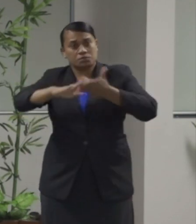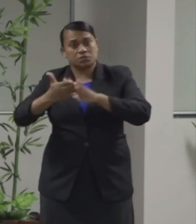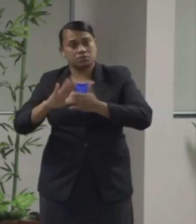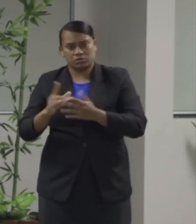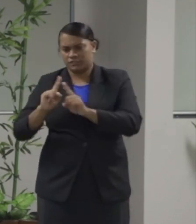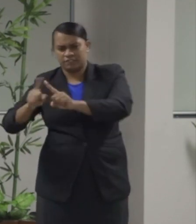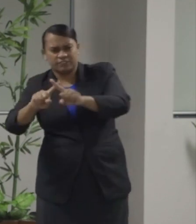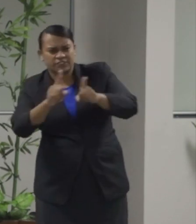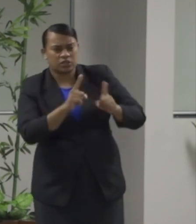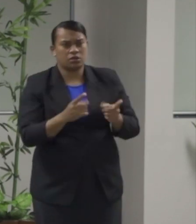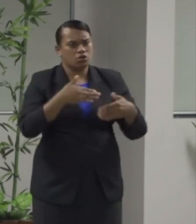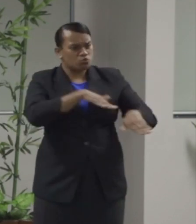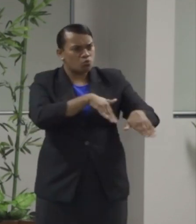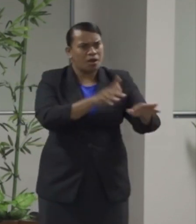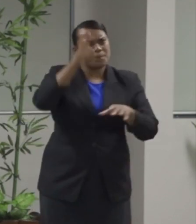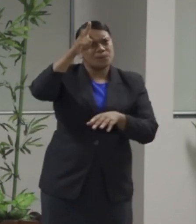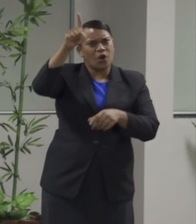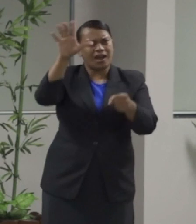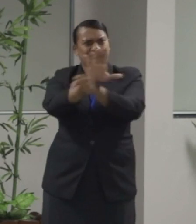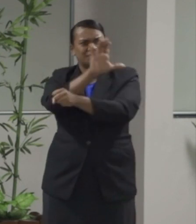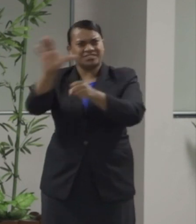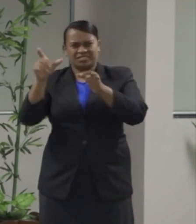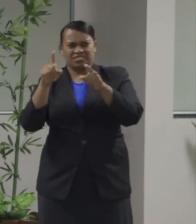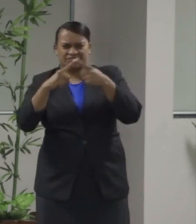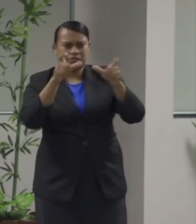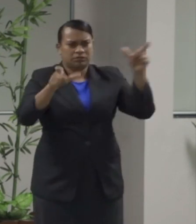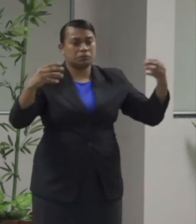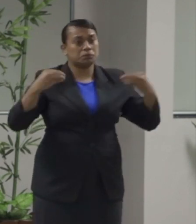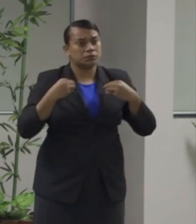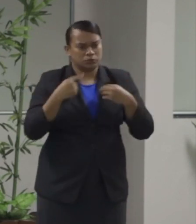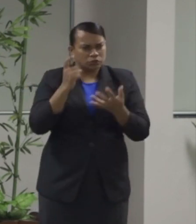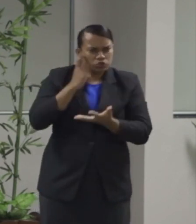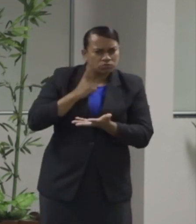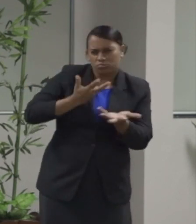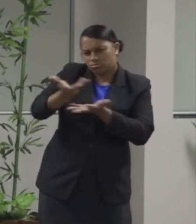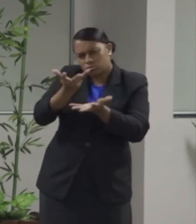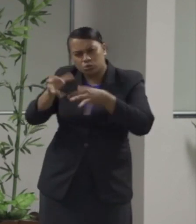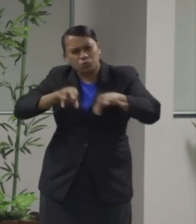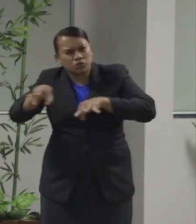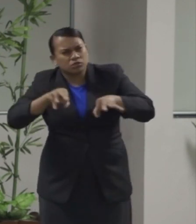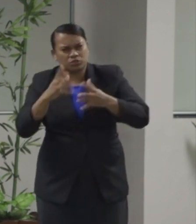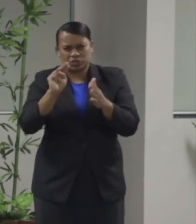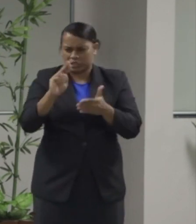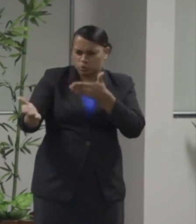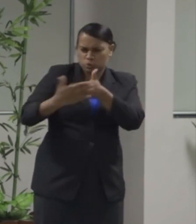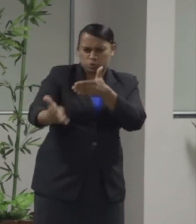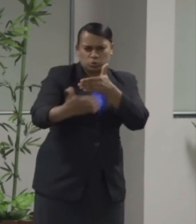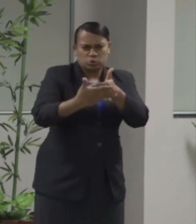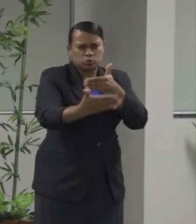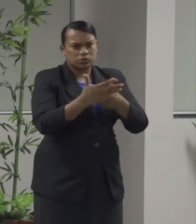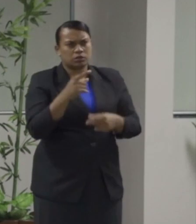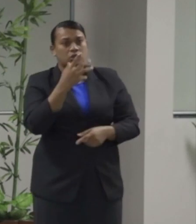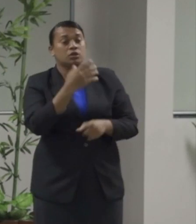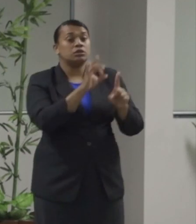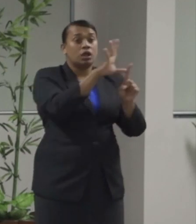others, to sort out the logistics of this curfew, ensuring that it will be enforced in a way that is mindful of those